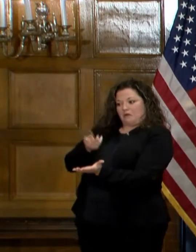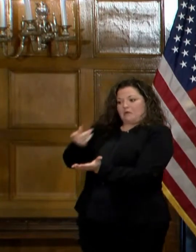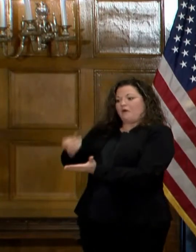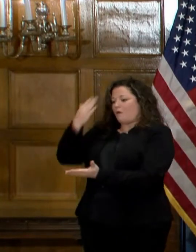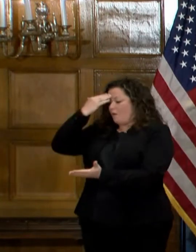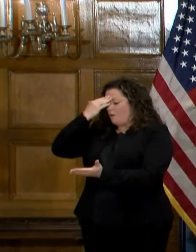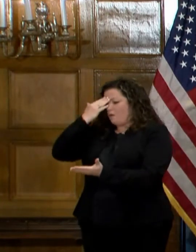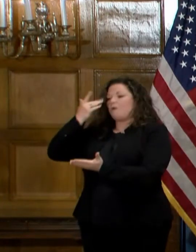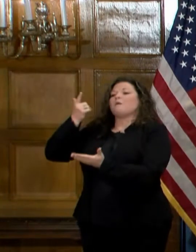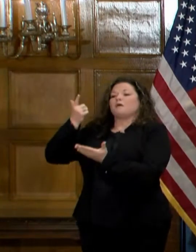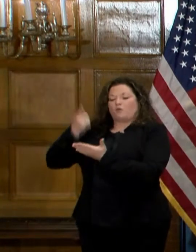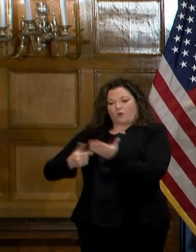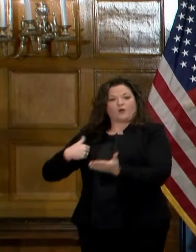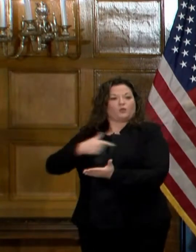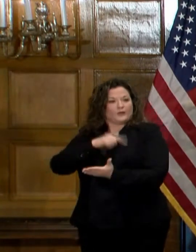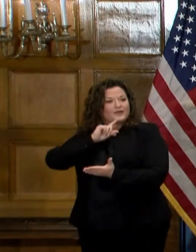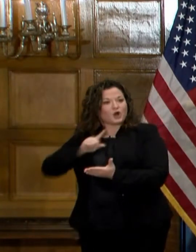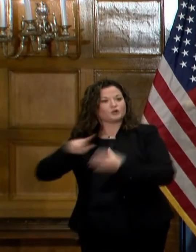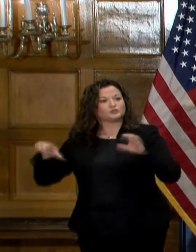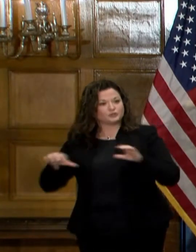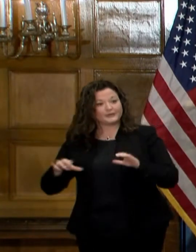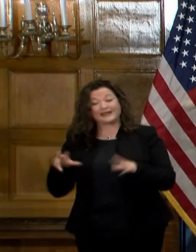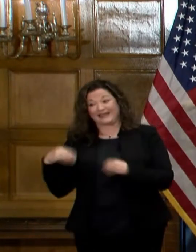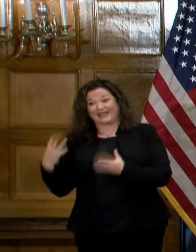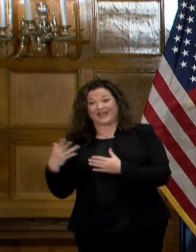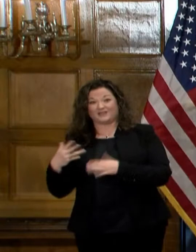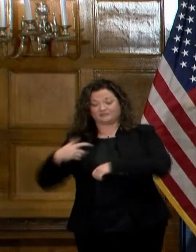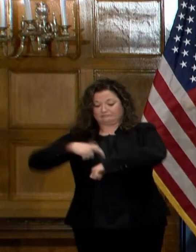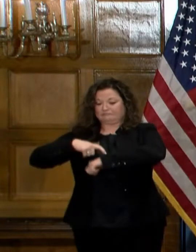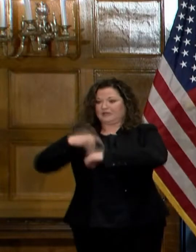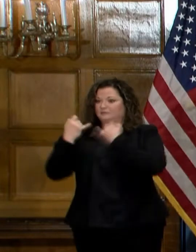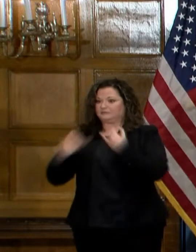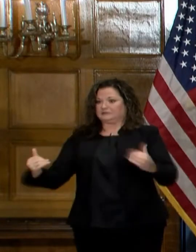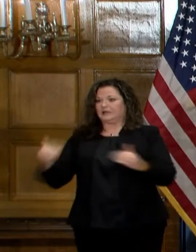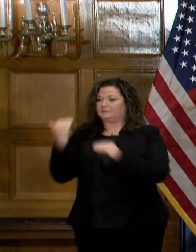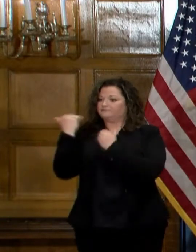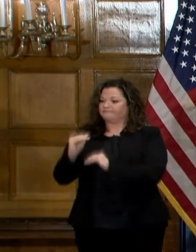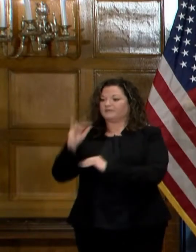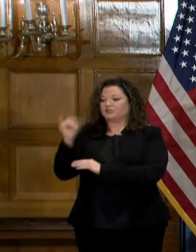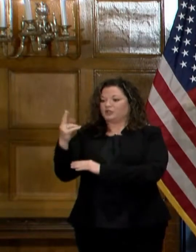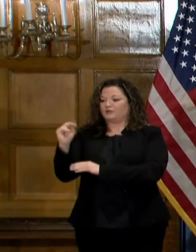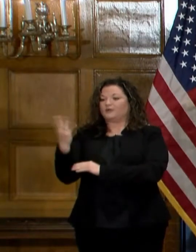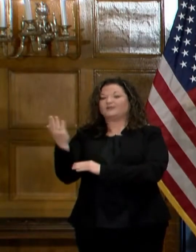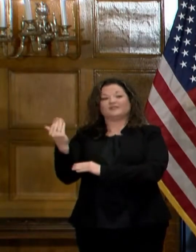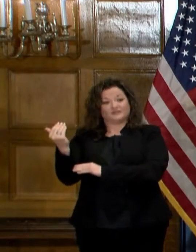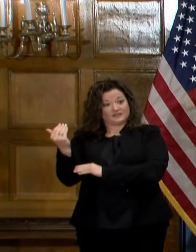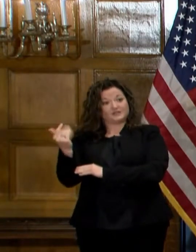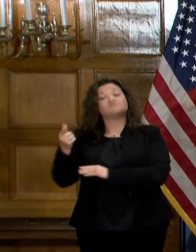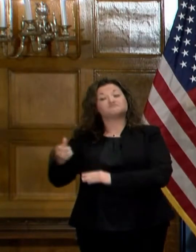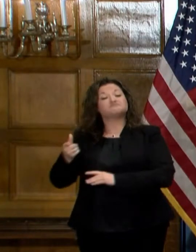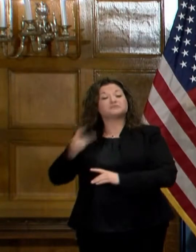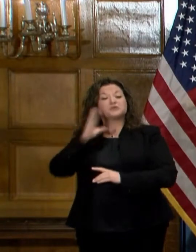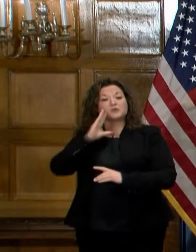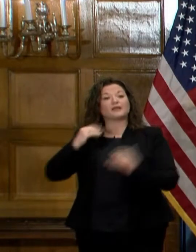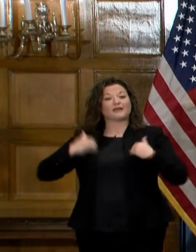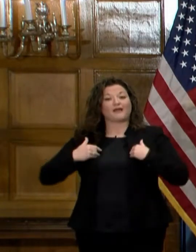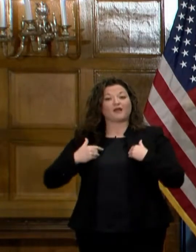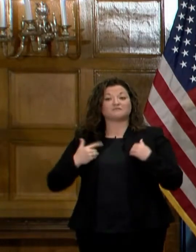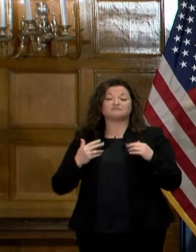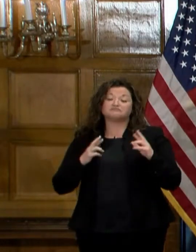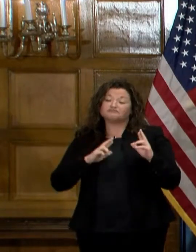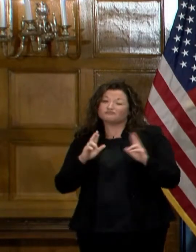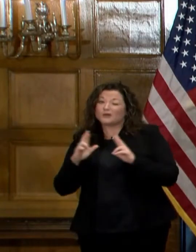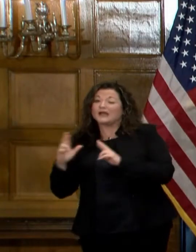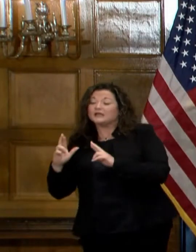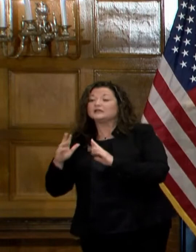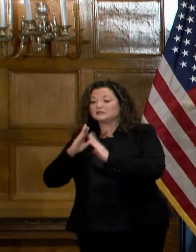it. And I gave them a deadline of January 15th. They are on target to have this plan developed that